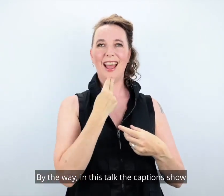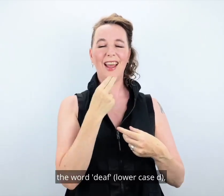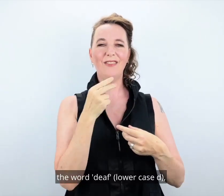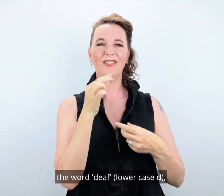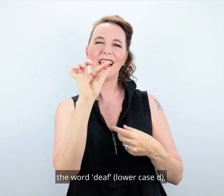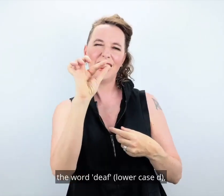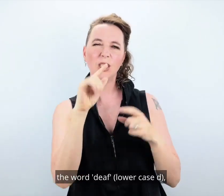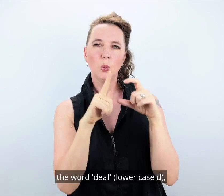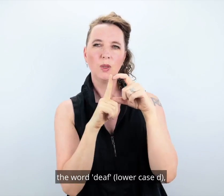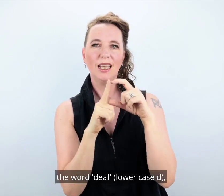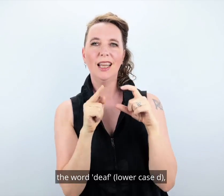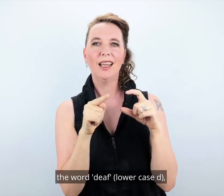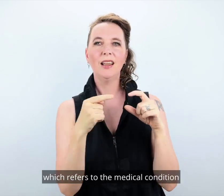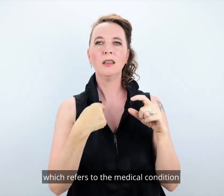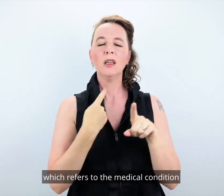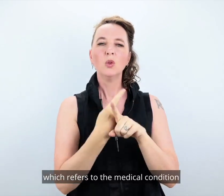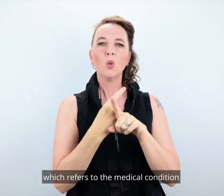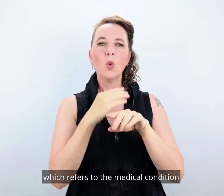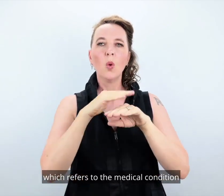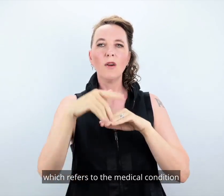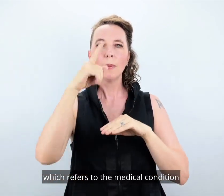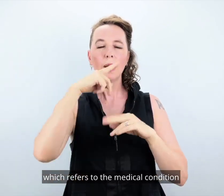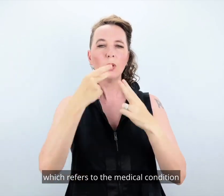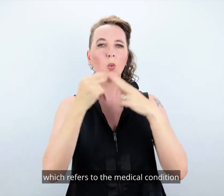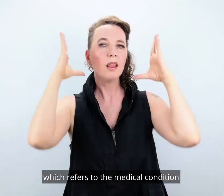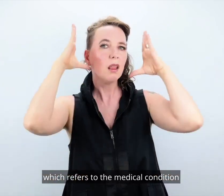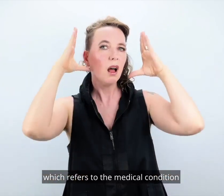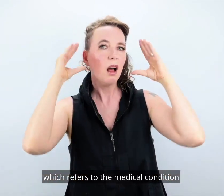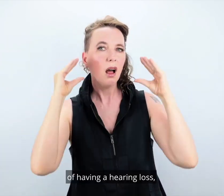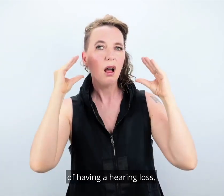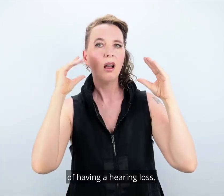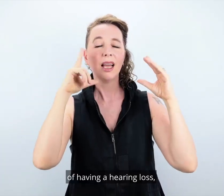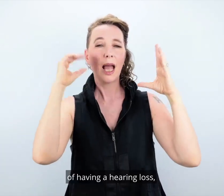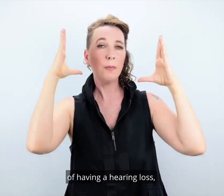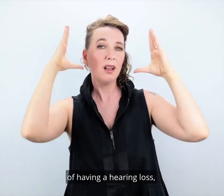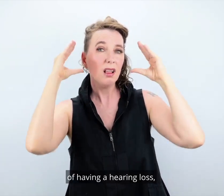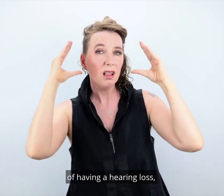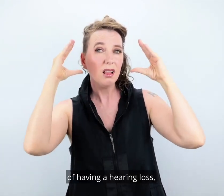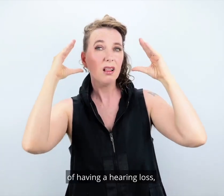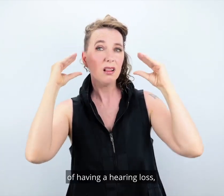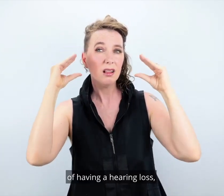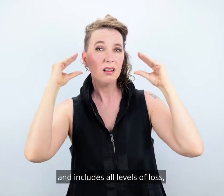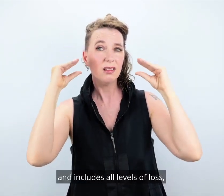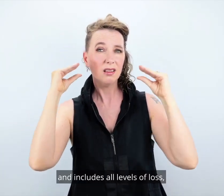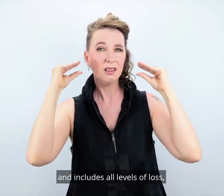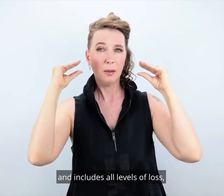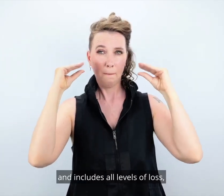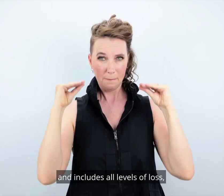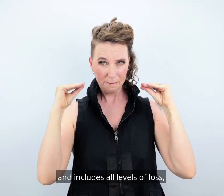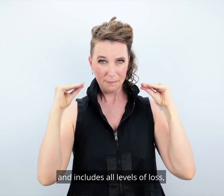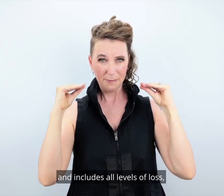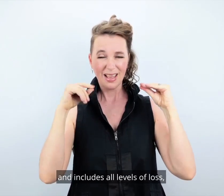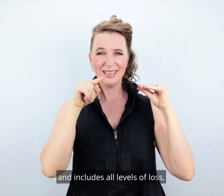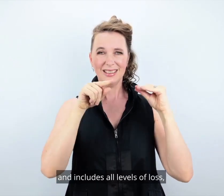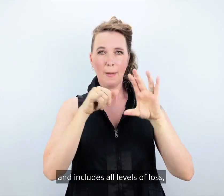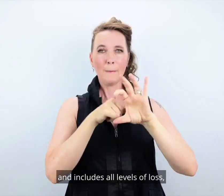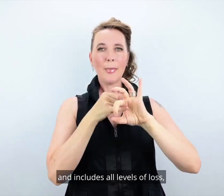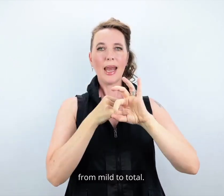show the word deaf, which refers to the medical condition of having a hearing loss and includes all levels of loss, from